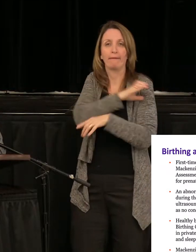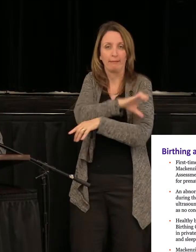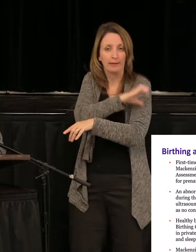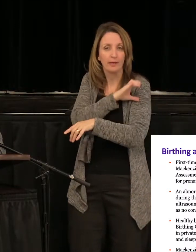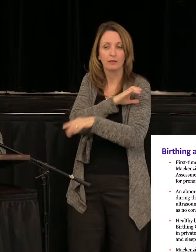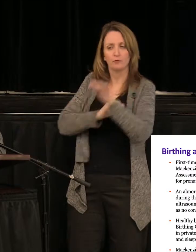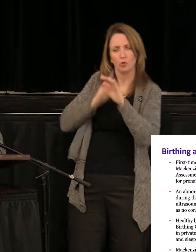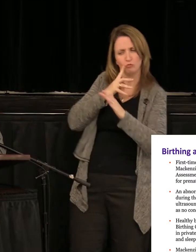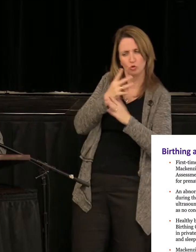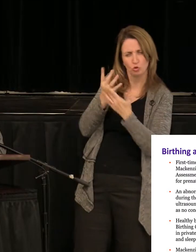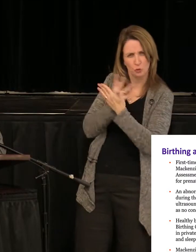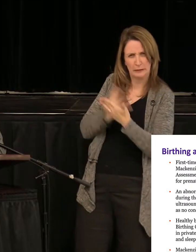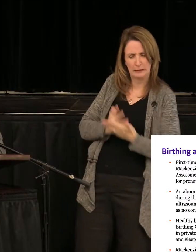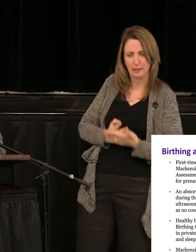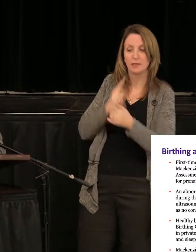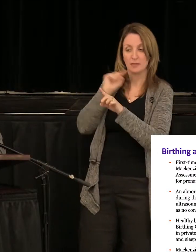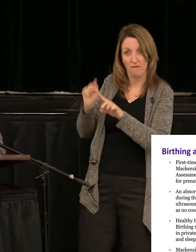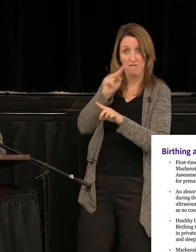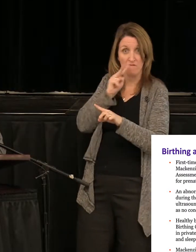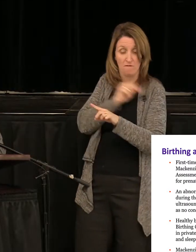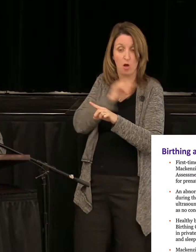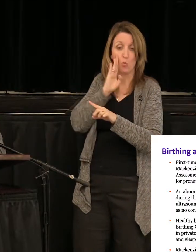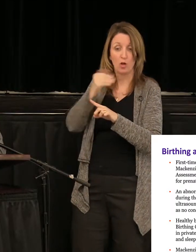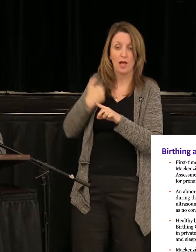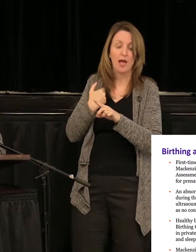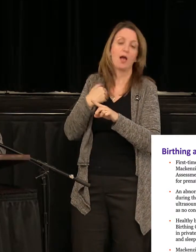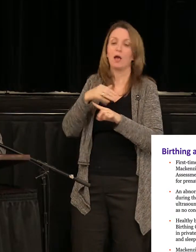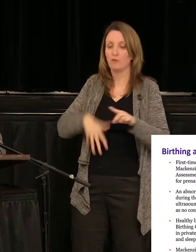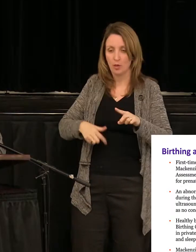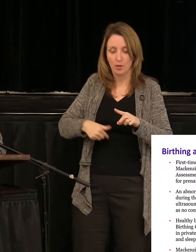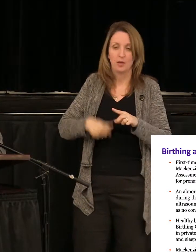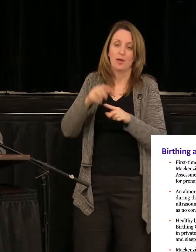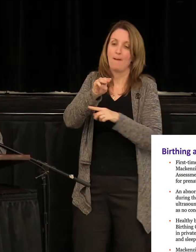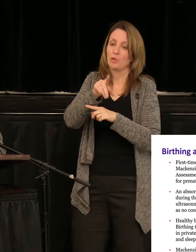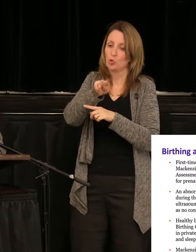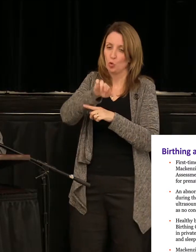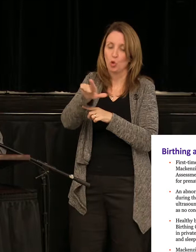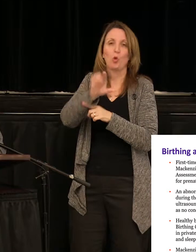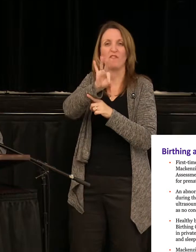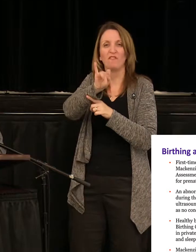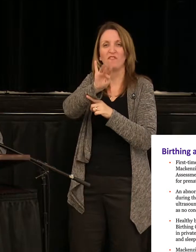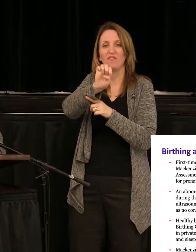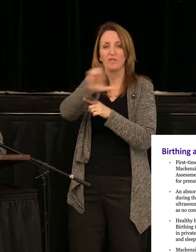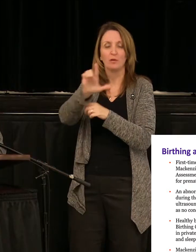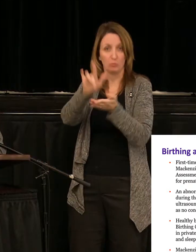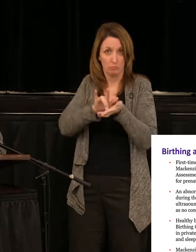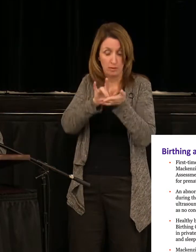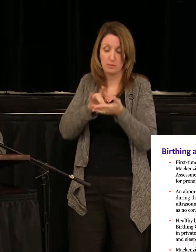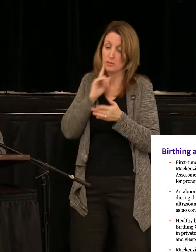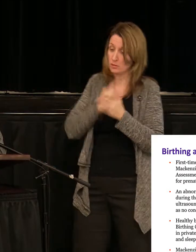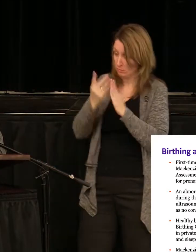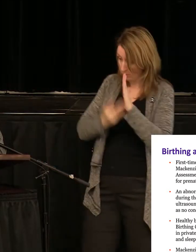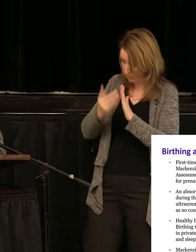the Mackenzie Vaughan Hospital we'll be able to have specific maternal fetal medicine. And this individual, these tests are